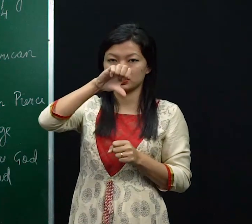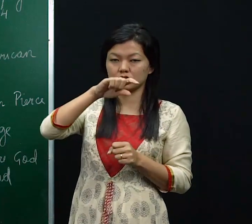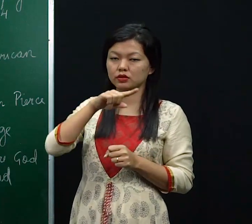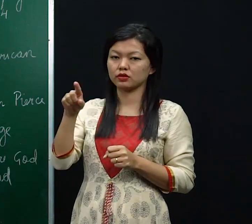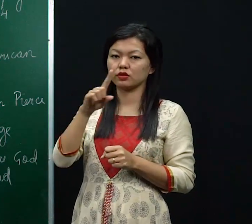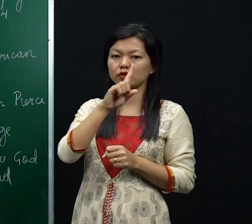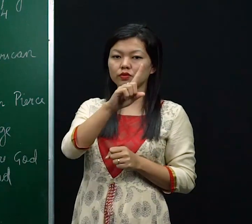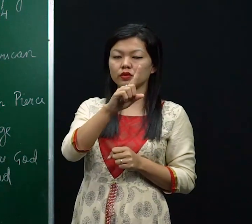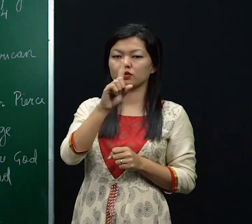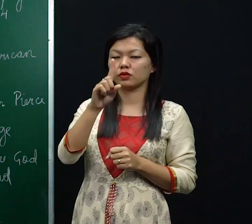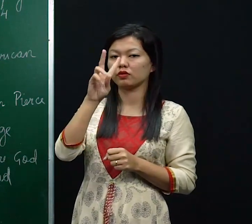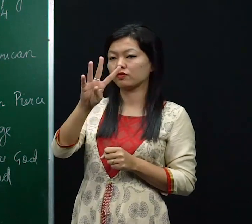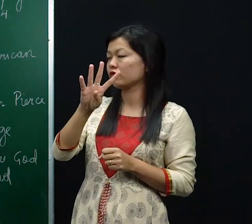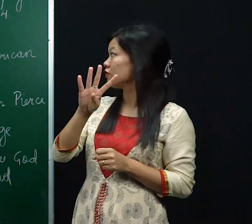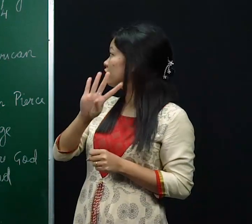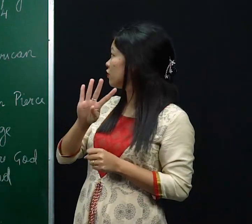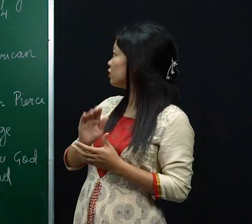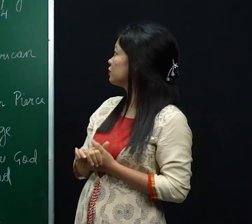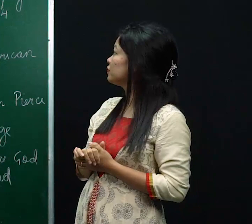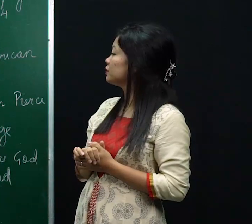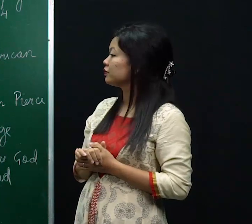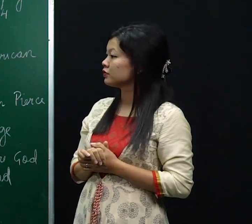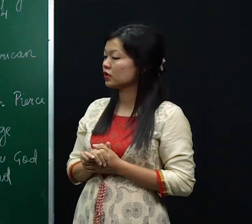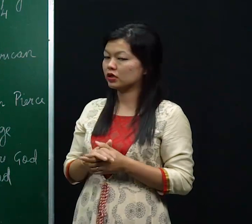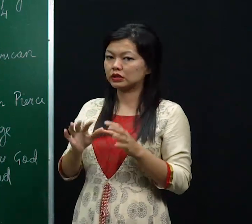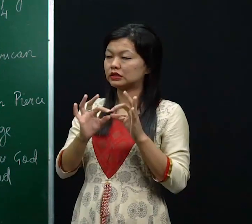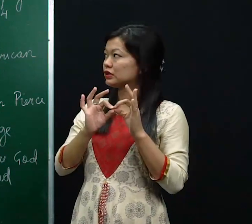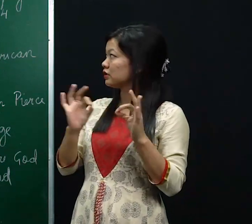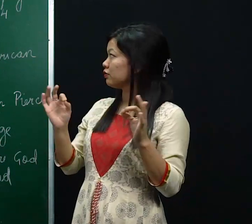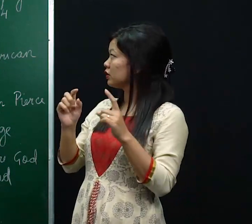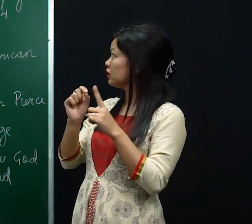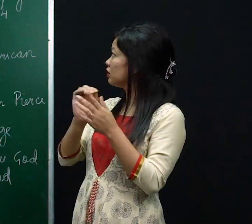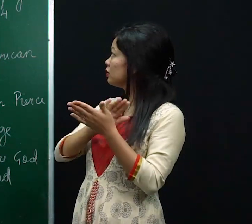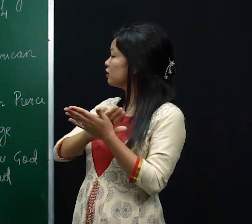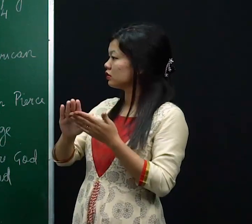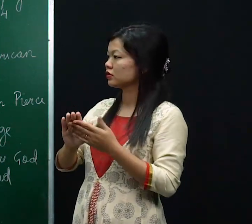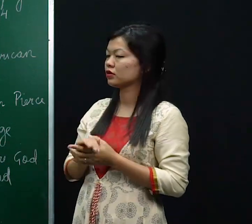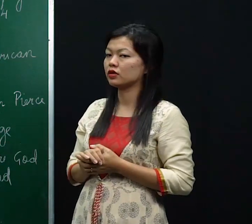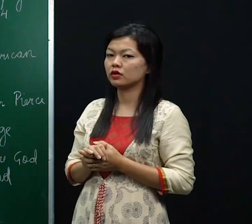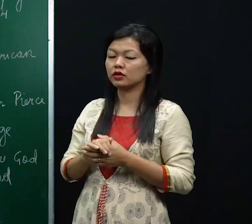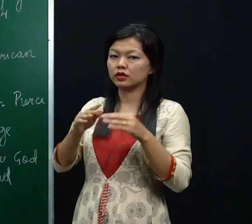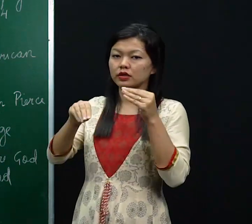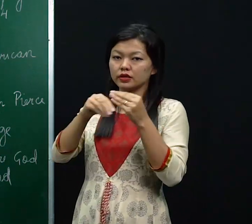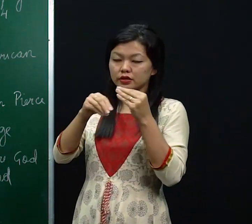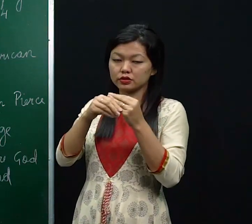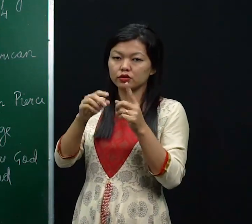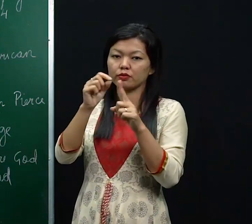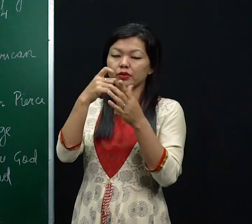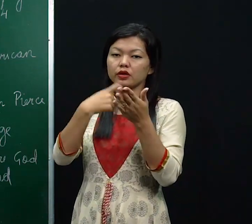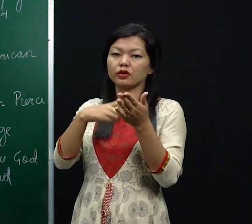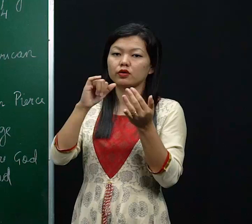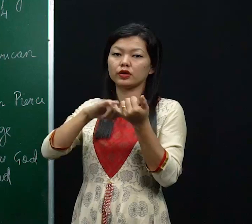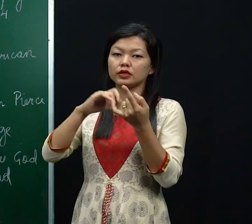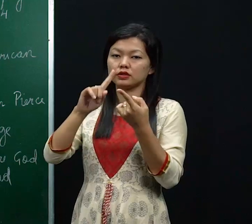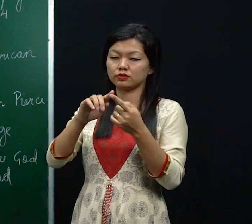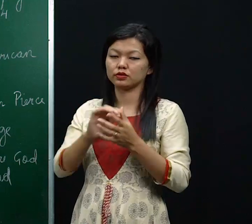to 114. This simple philosophy is a part of a prose. And here we will discuss about